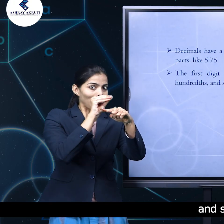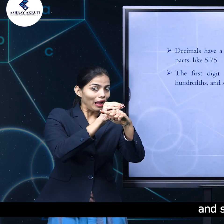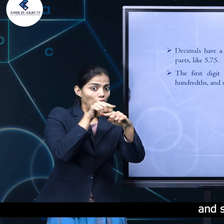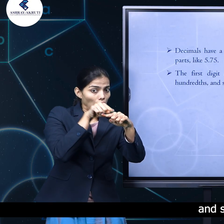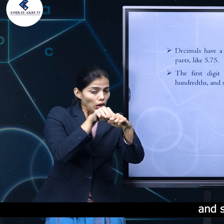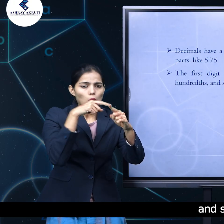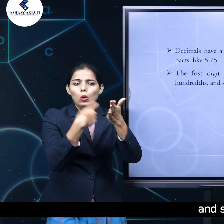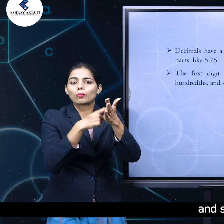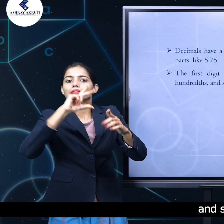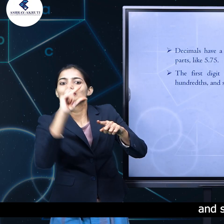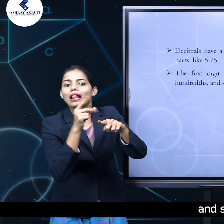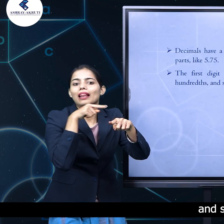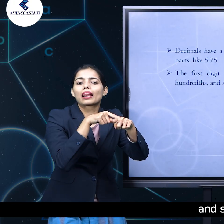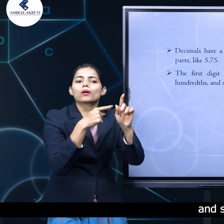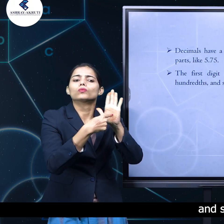and so on.